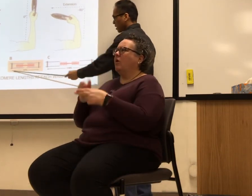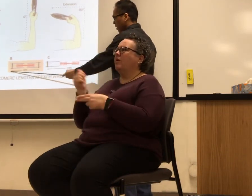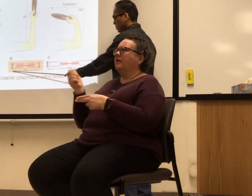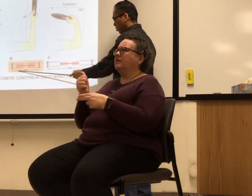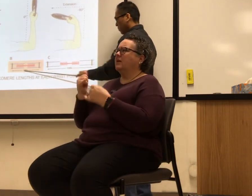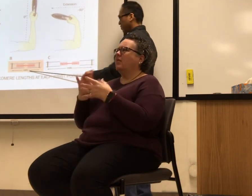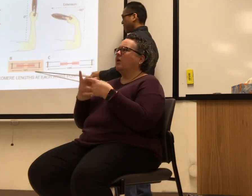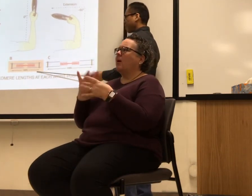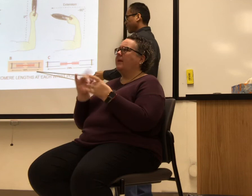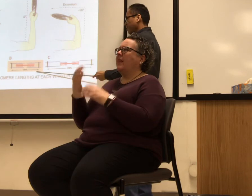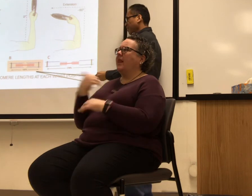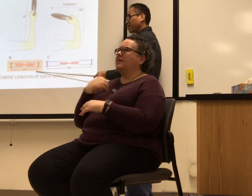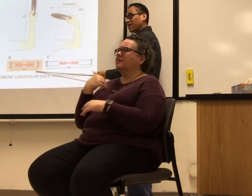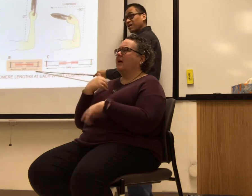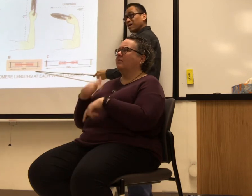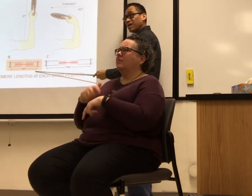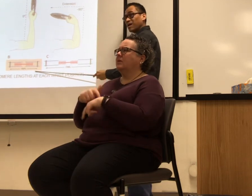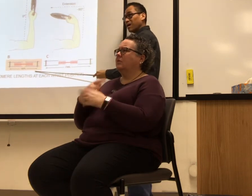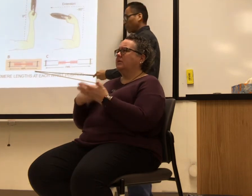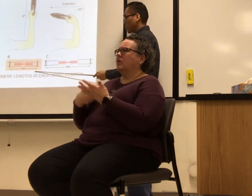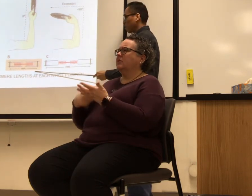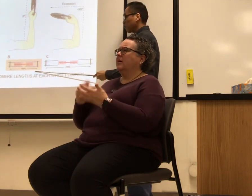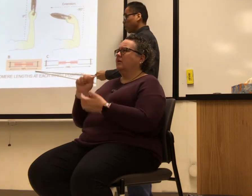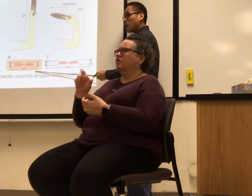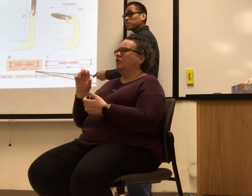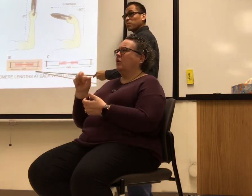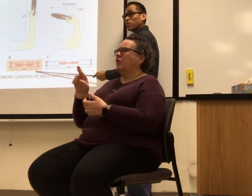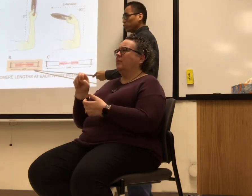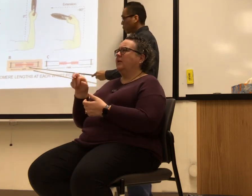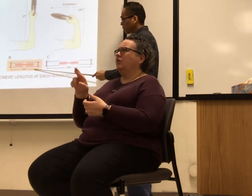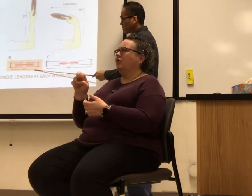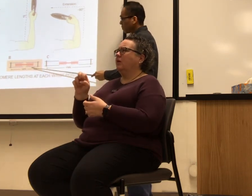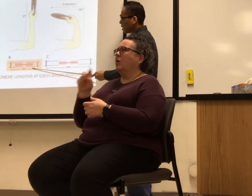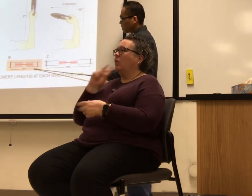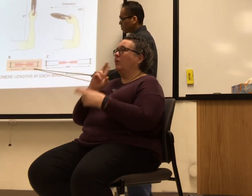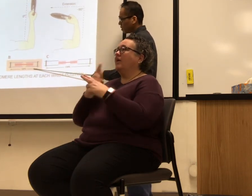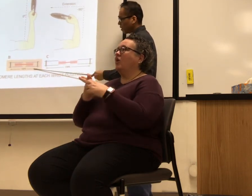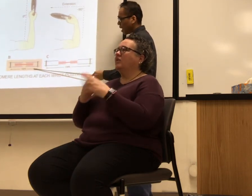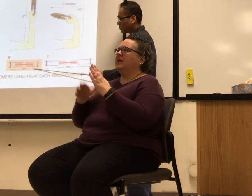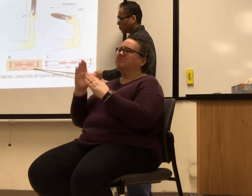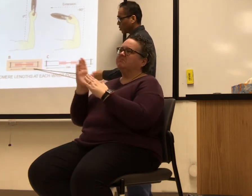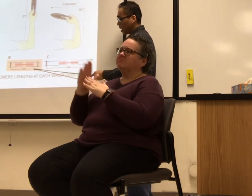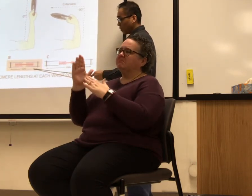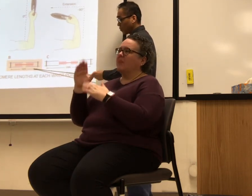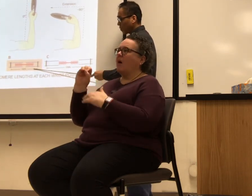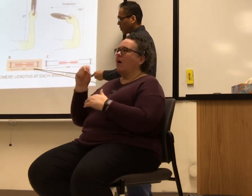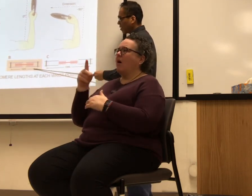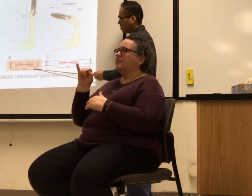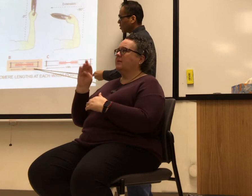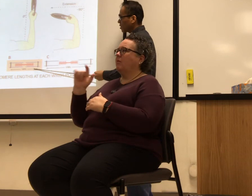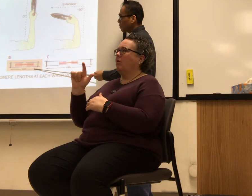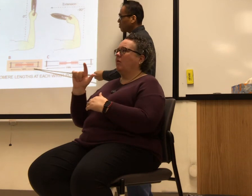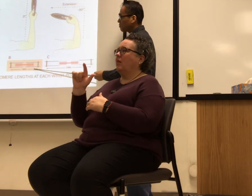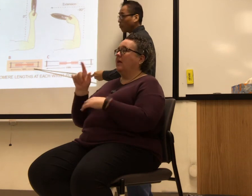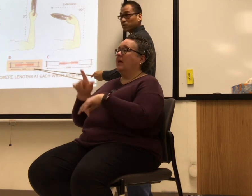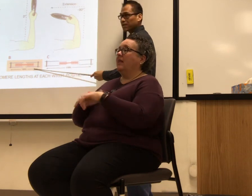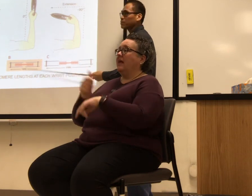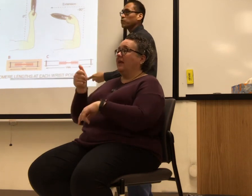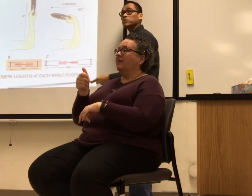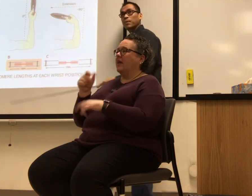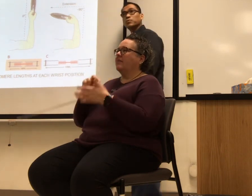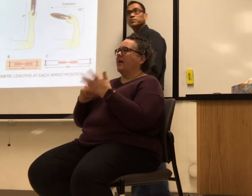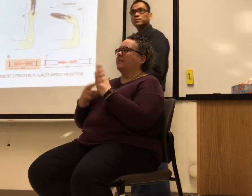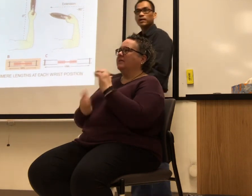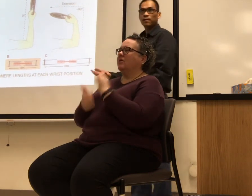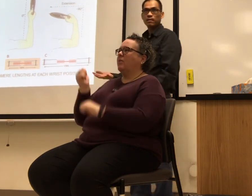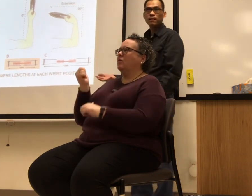had talked about sarcomere length? We called it optimal. You put the muscle in the optimal length, you get the most force. That's